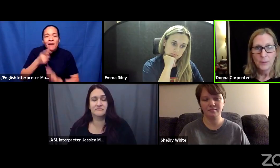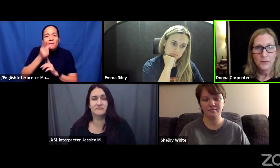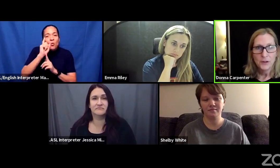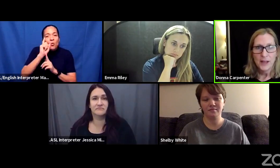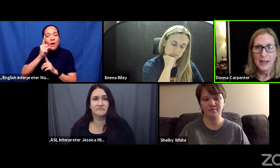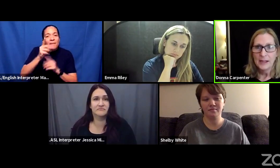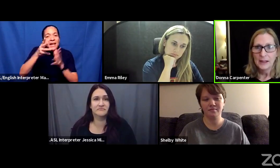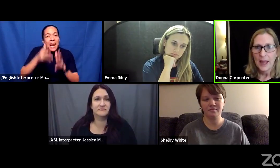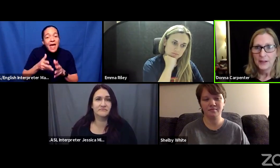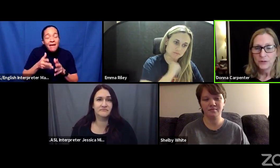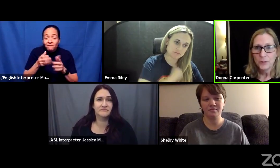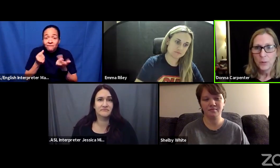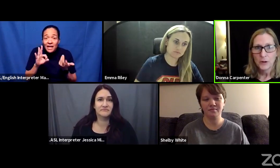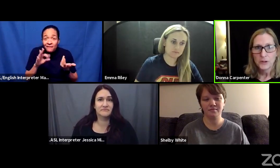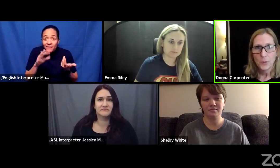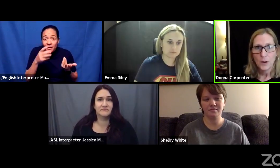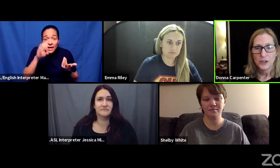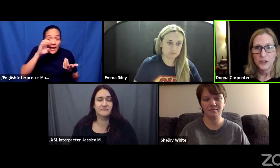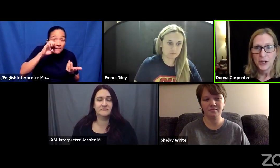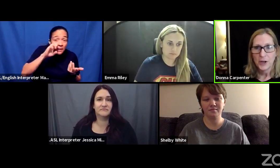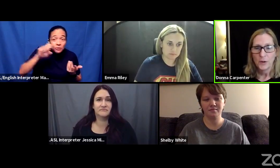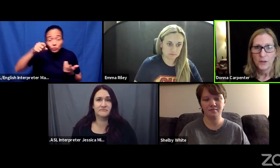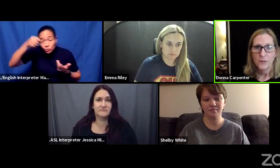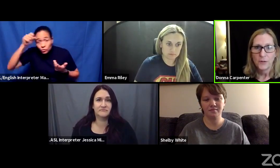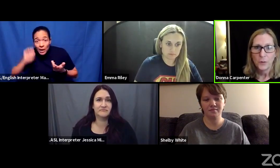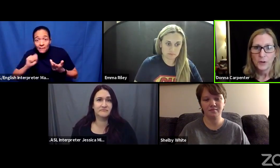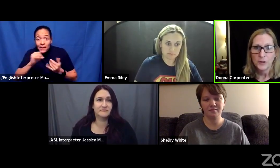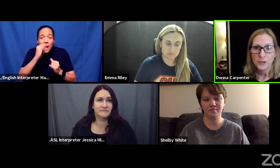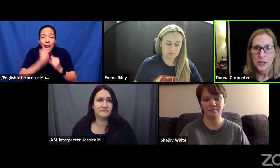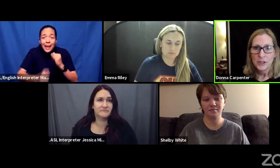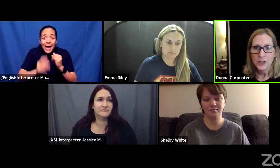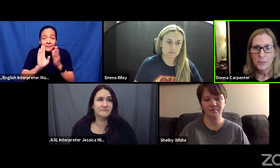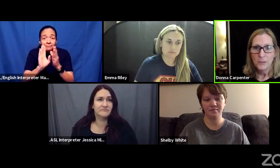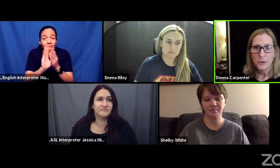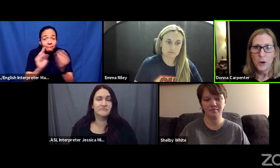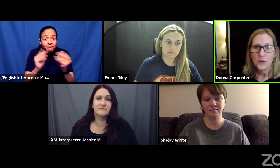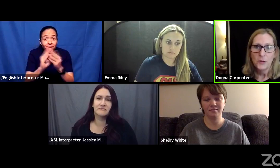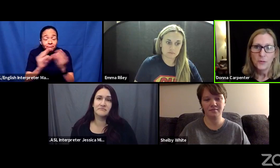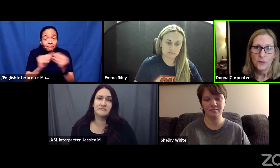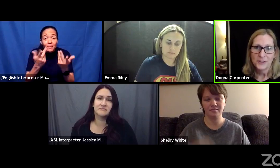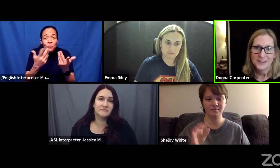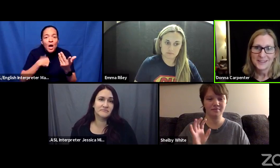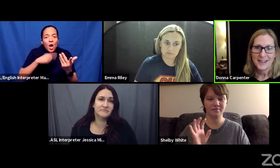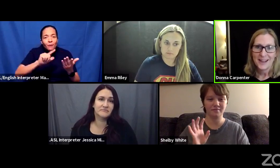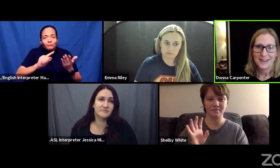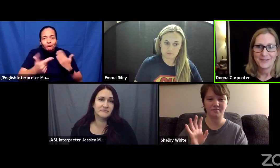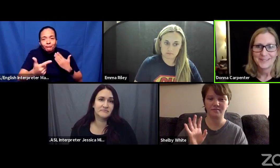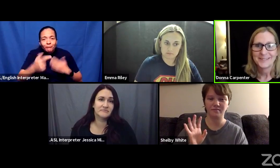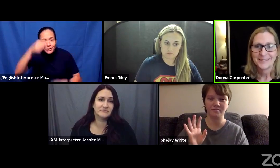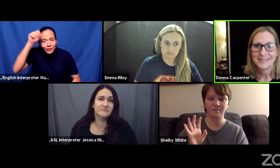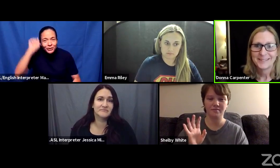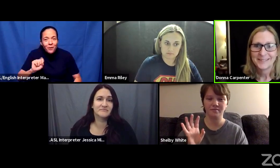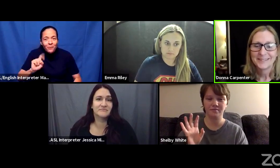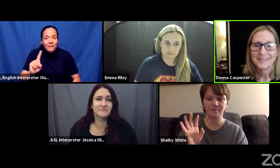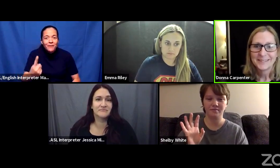and Shelby, if there's any last remarks you want to share with our viewers. Shelby, we'll go with you first this